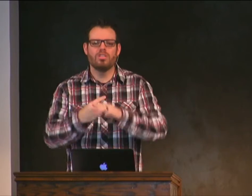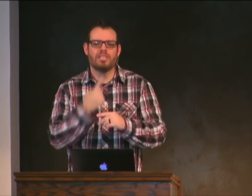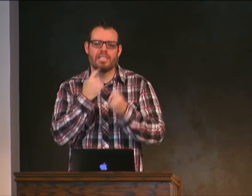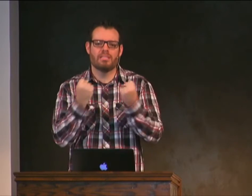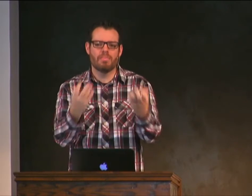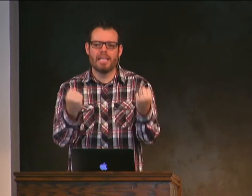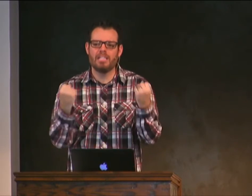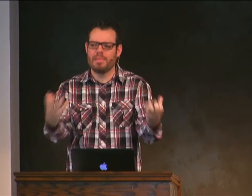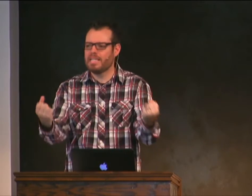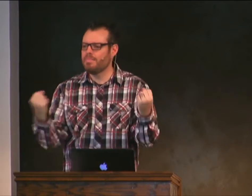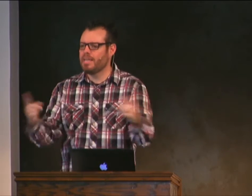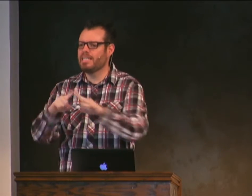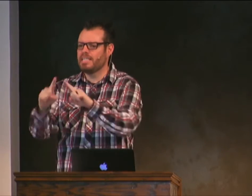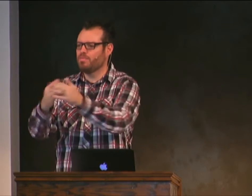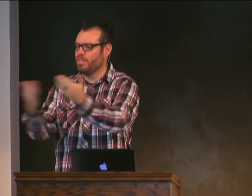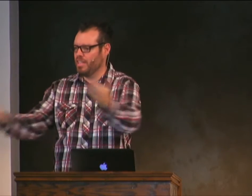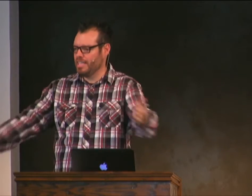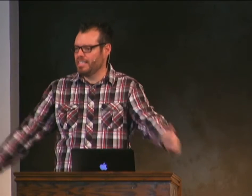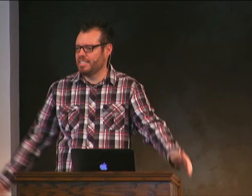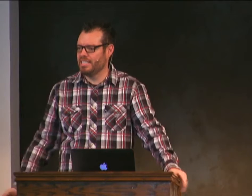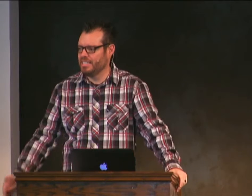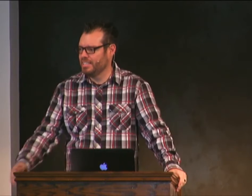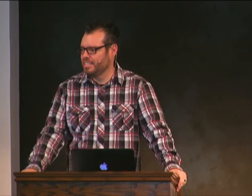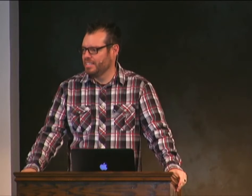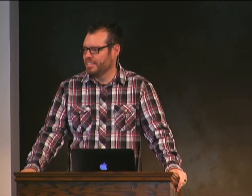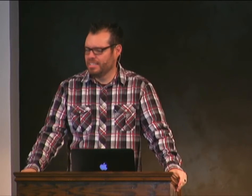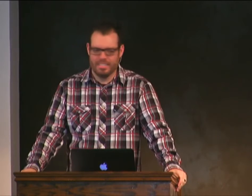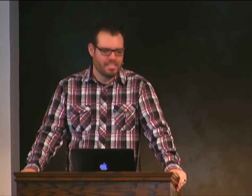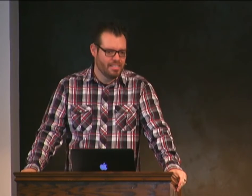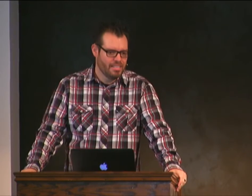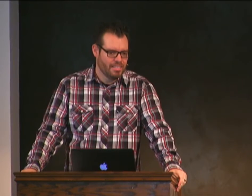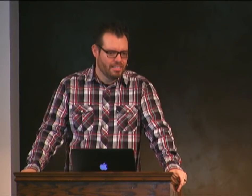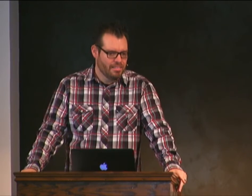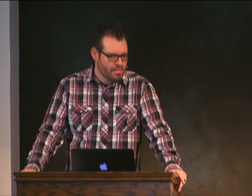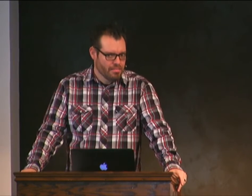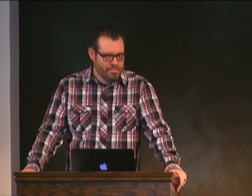The world says many, many, many different things.